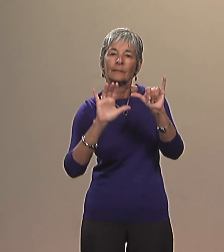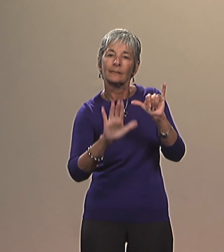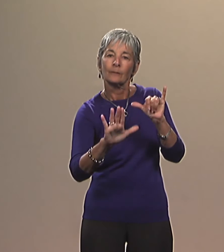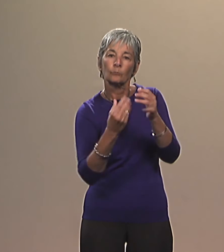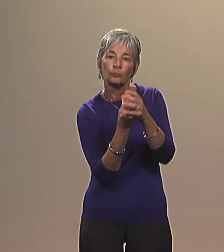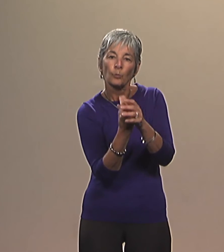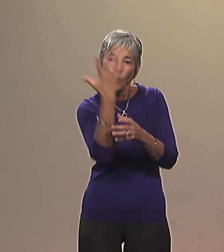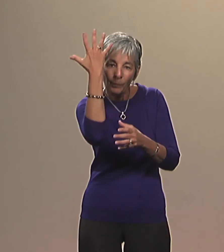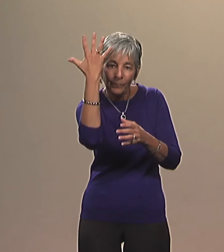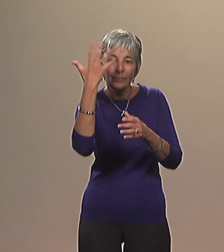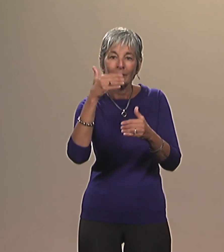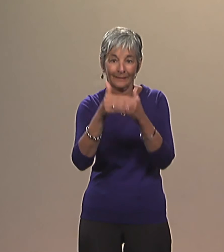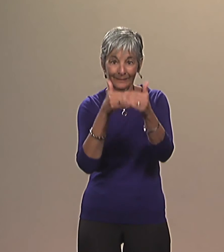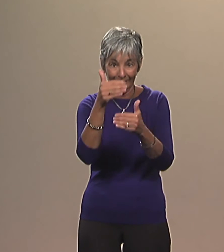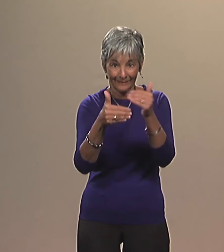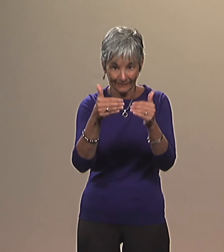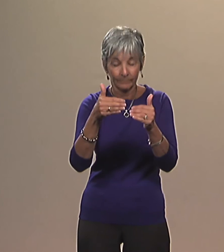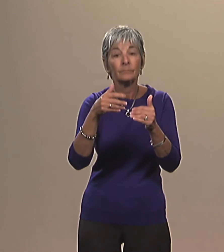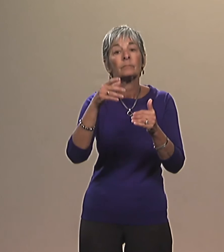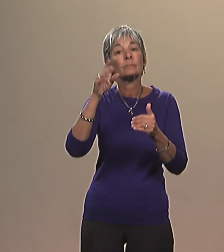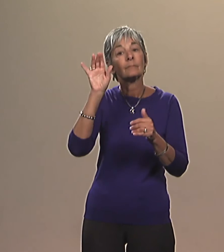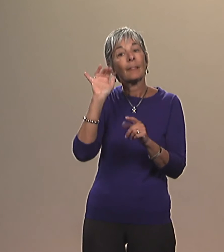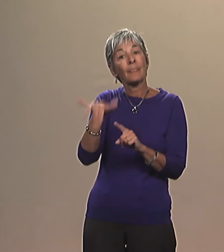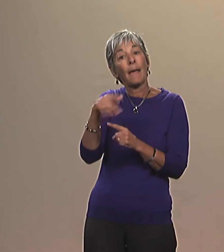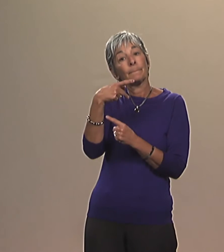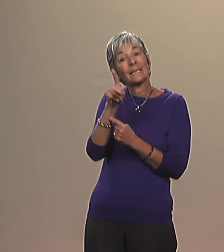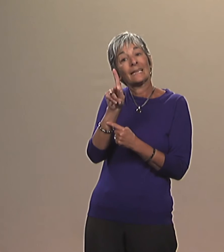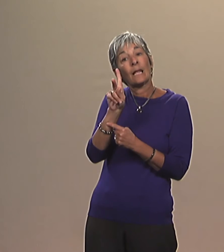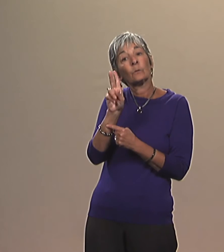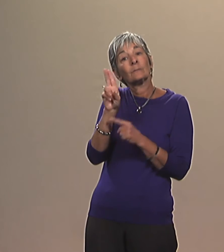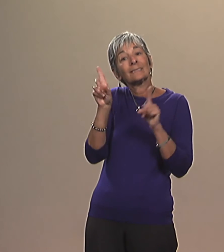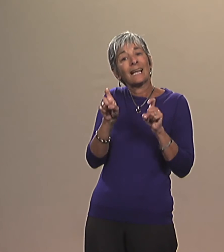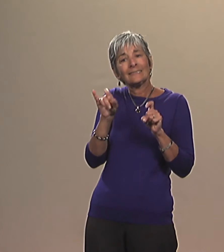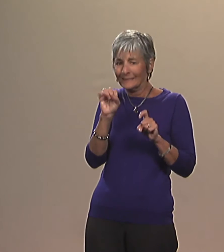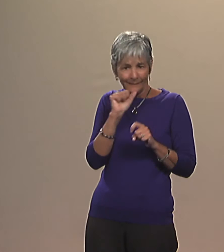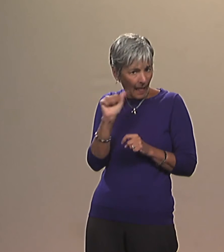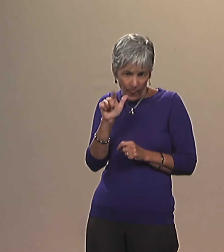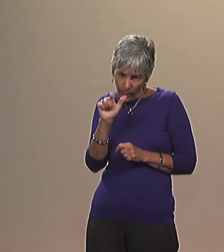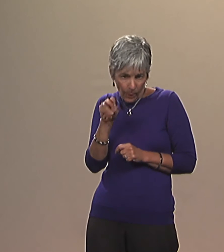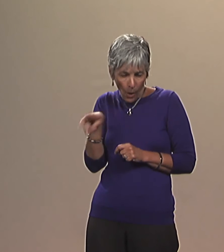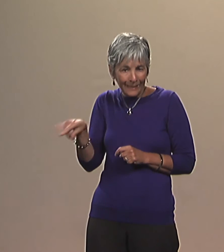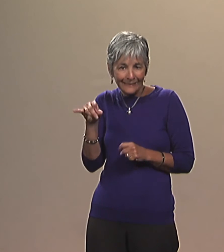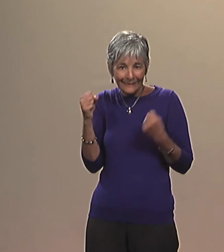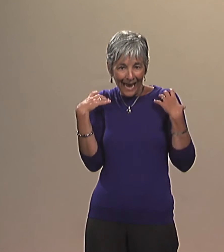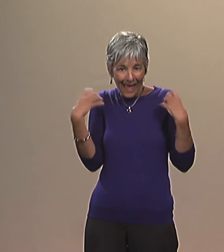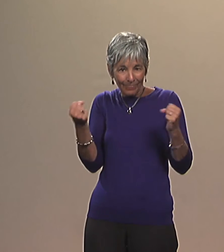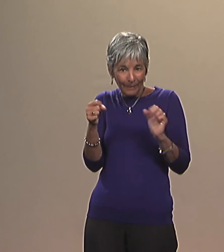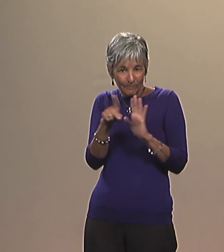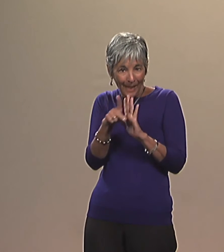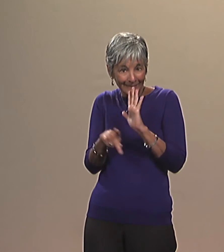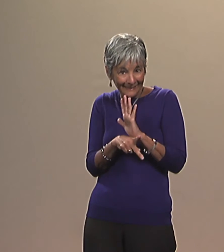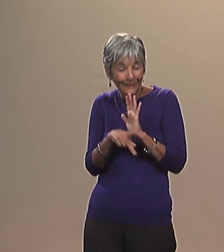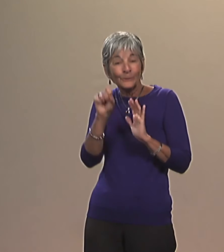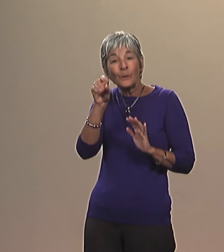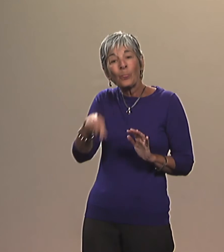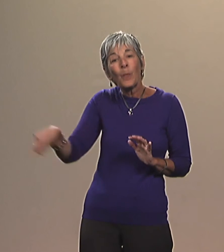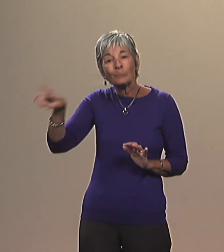growth process. That PKU testing is not a law, but it is a healthcare policy. So those